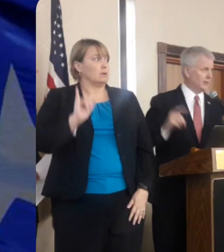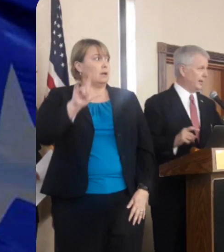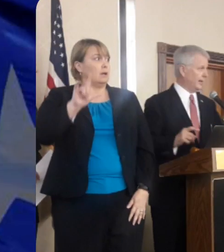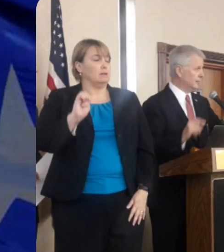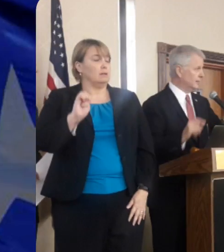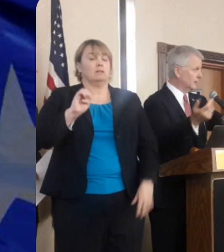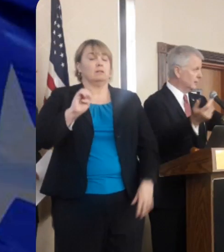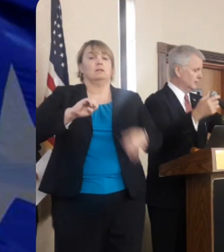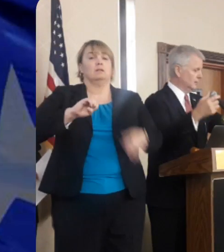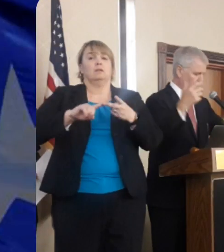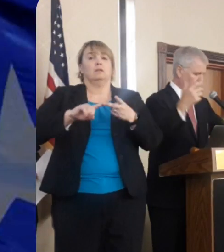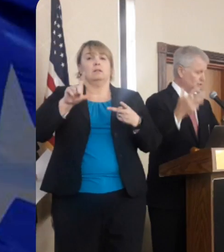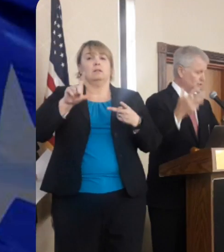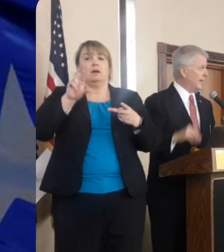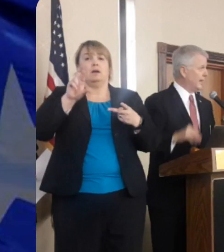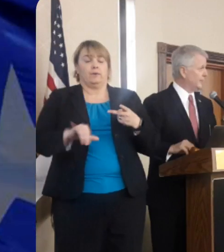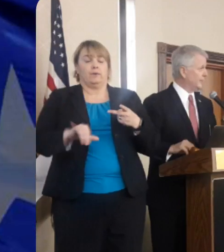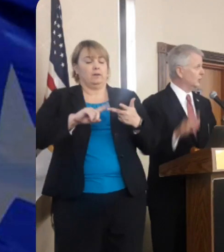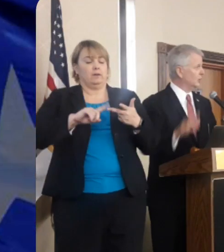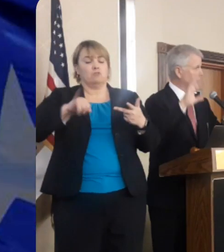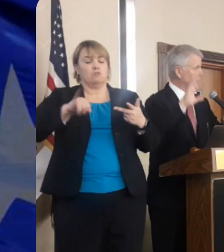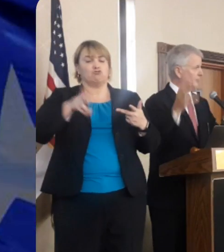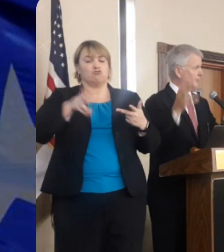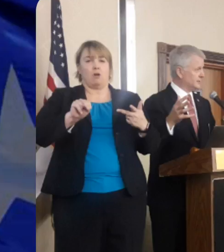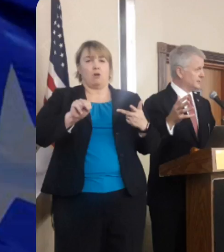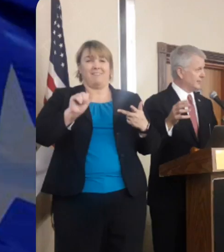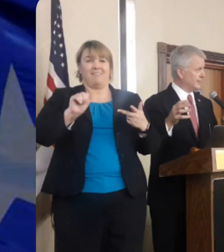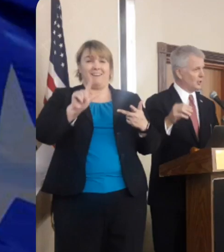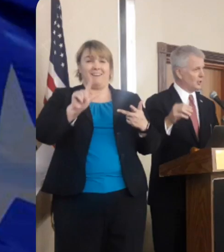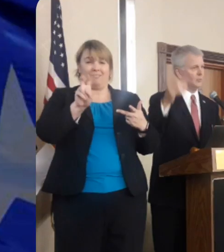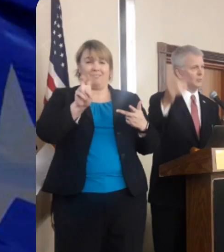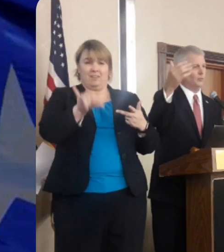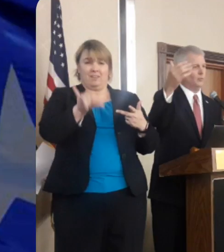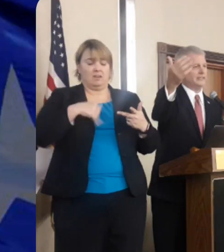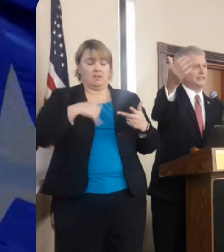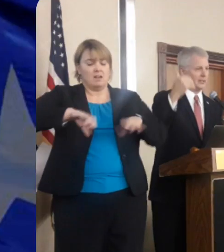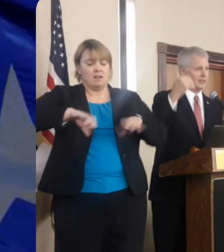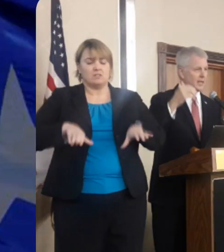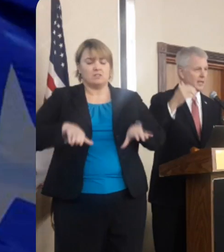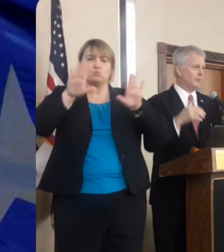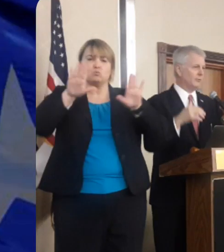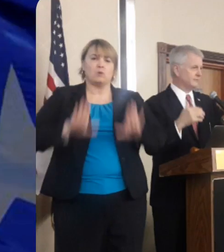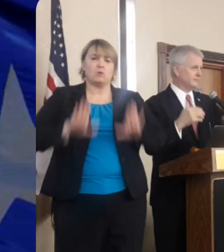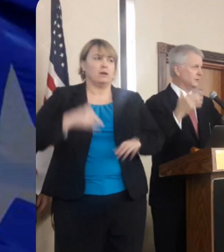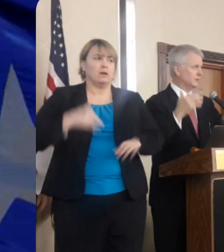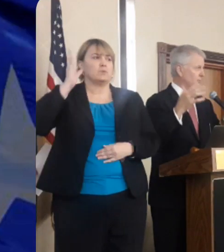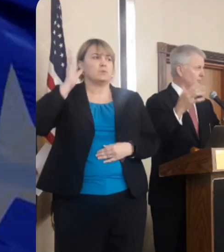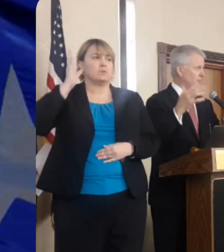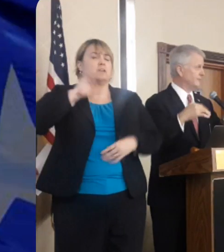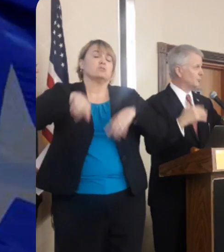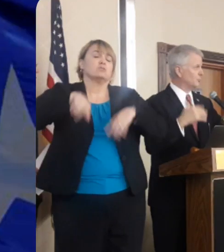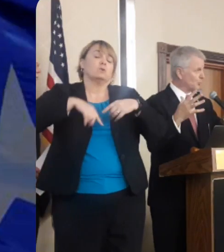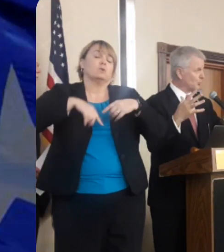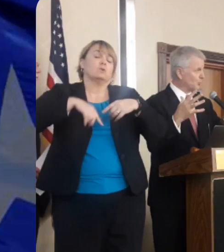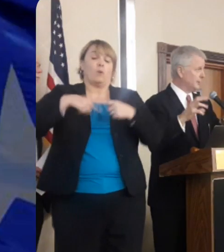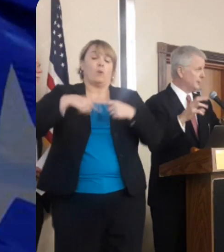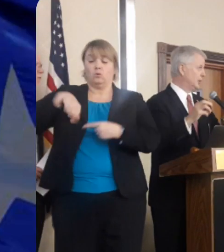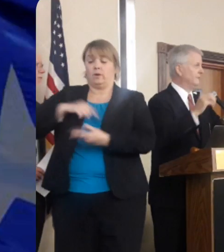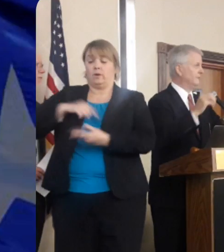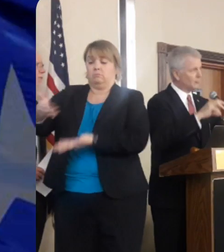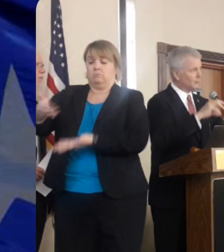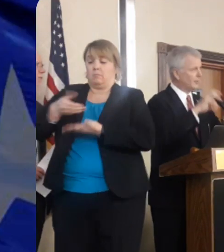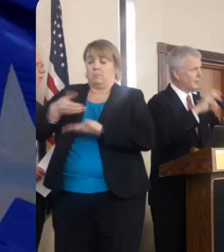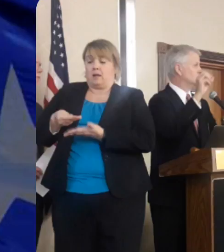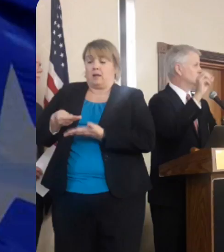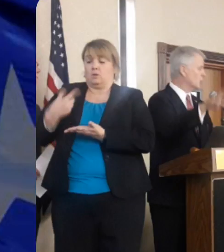and John Alvey all did a great presentation on when we take in money, we have to appropriately put it in federal